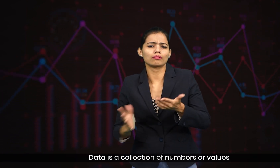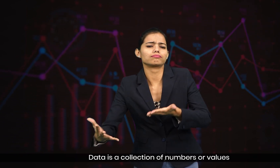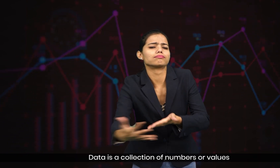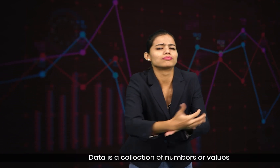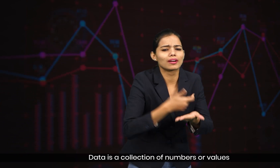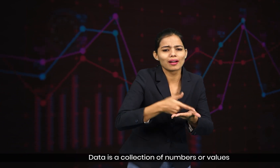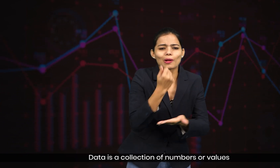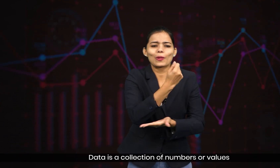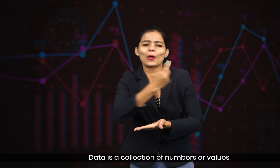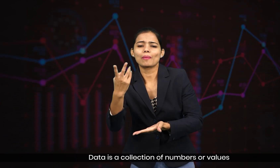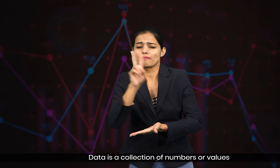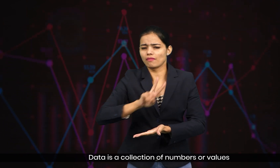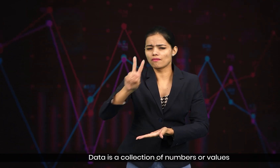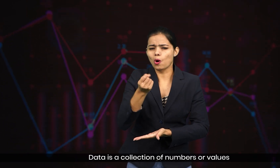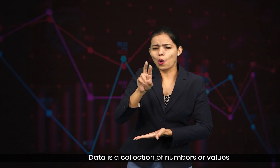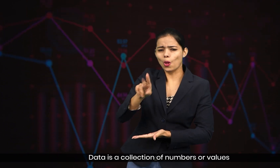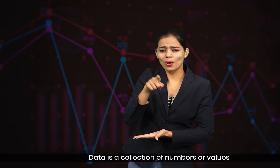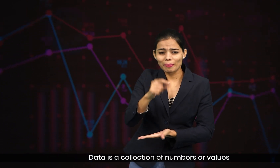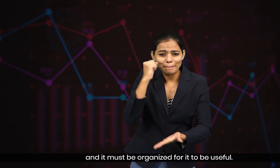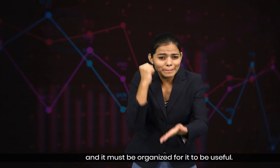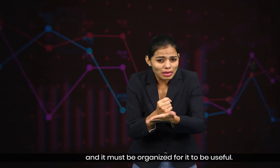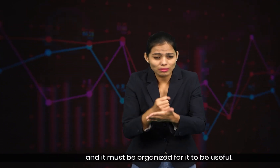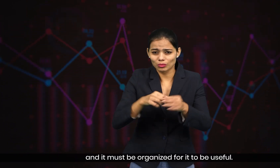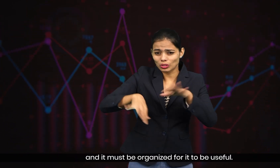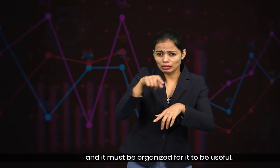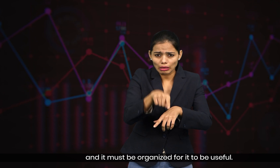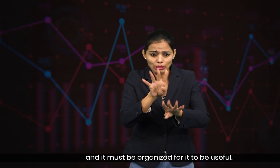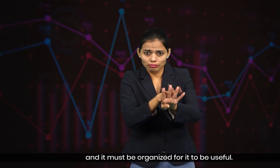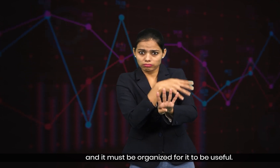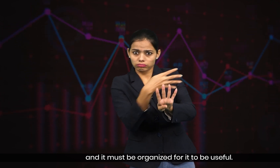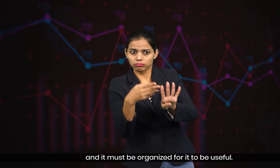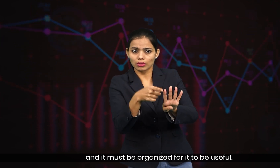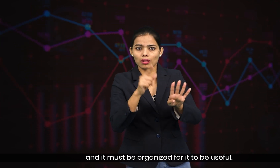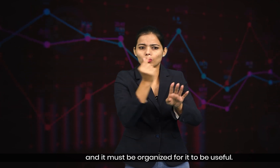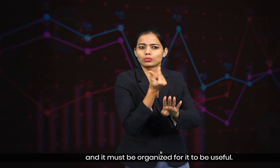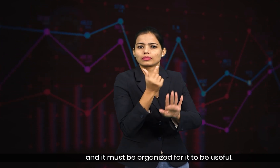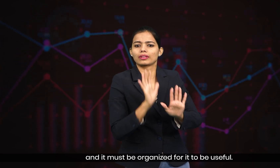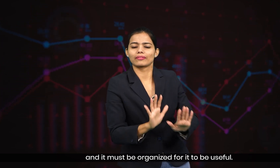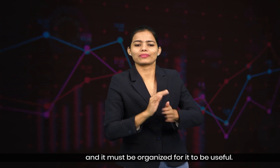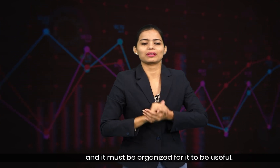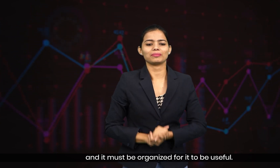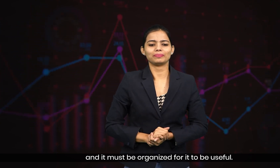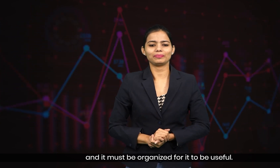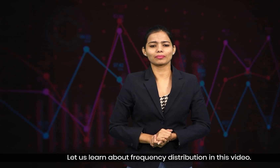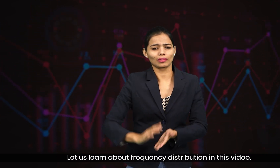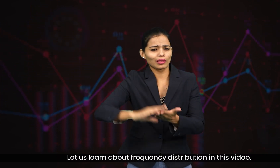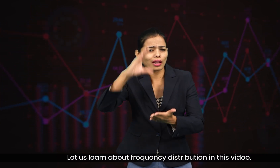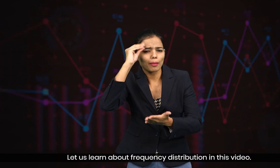Data is a collection of numbers or values and it must be organized for it to be useful. Let's